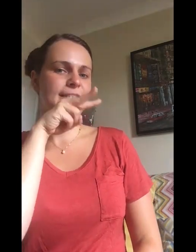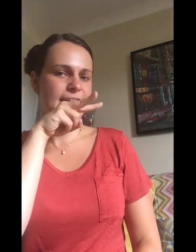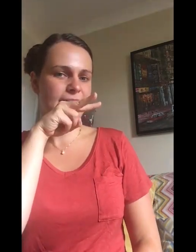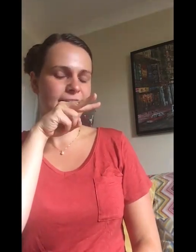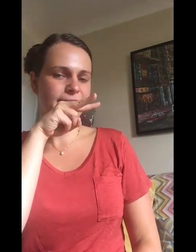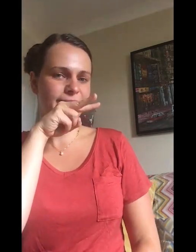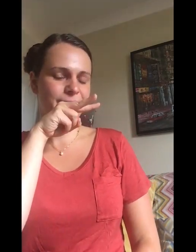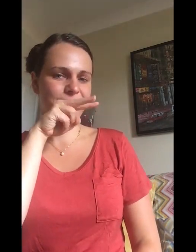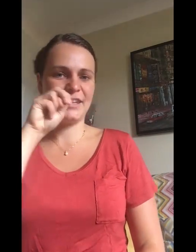Snake.